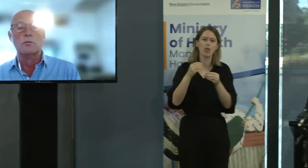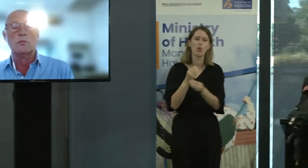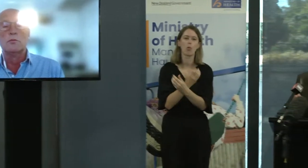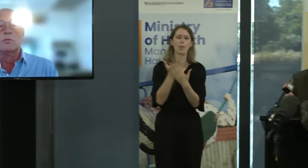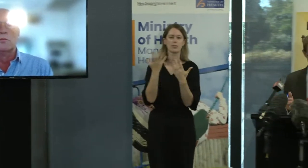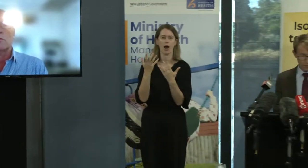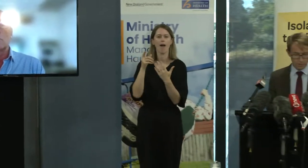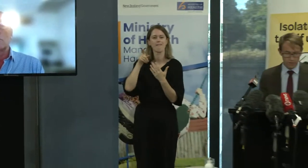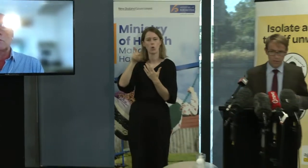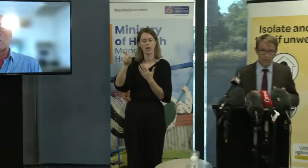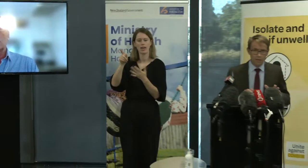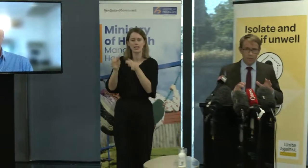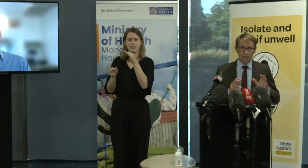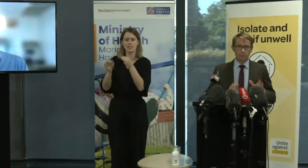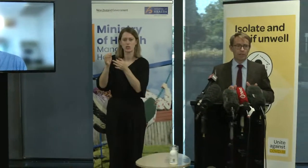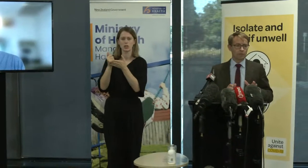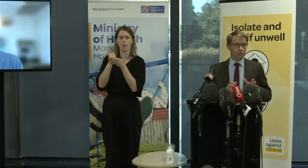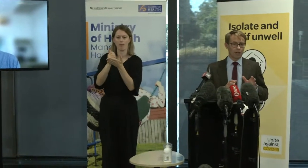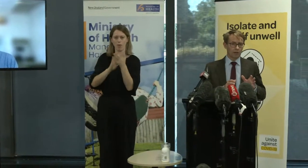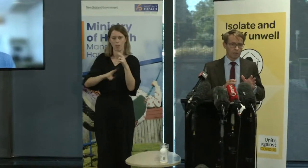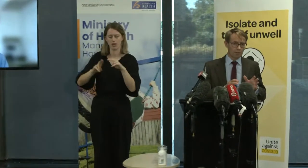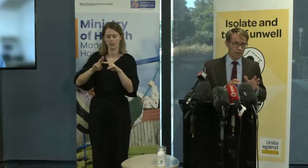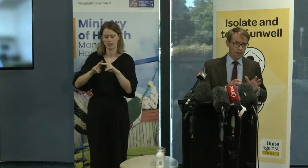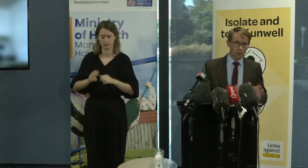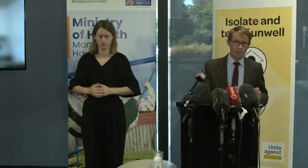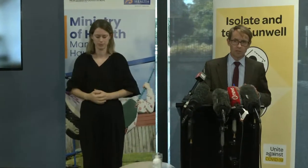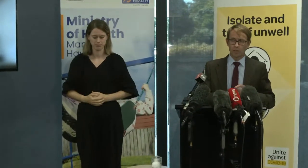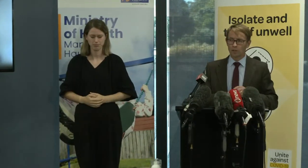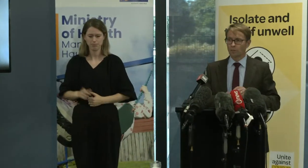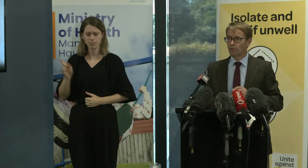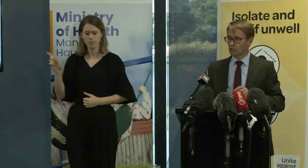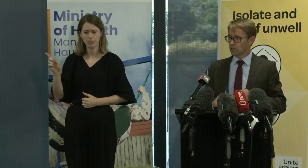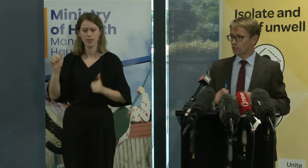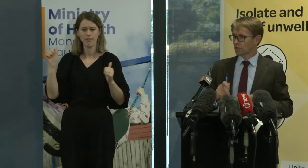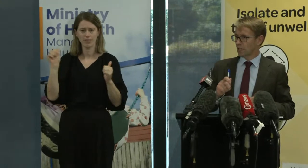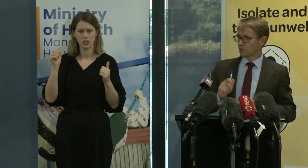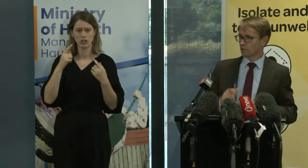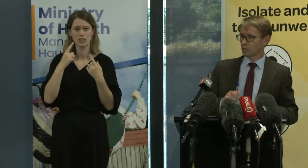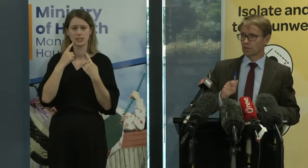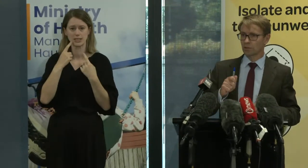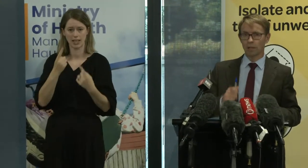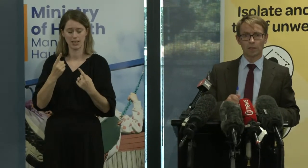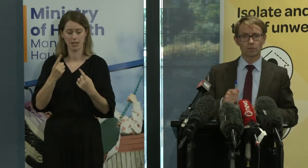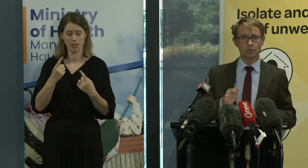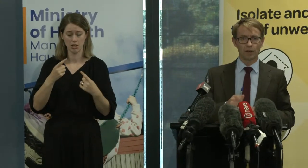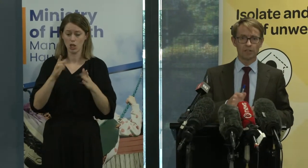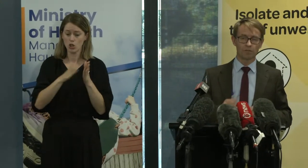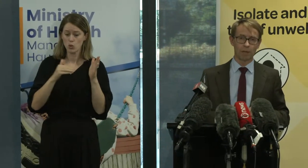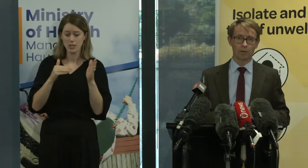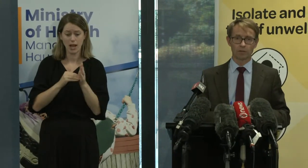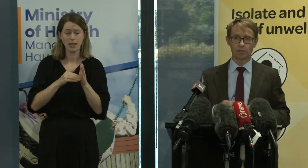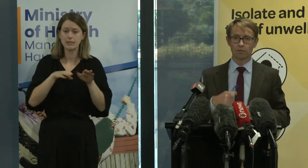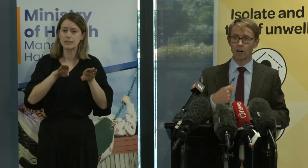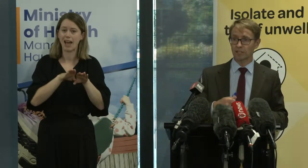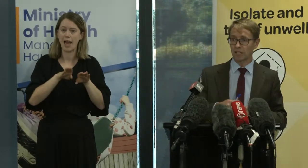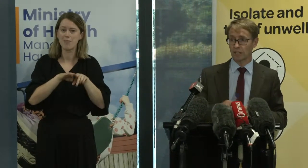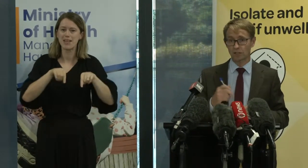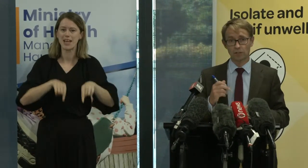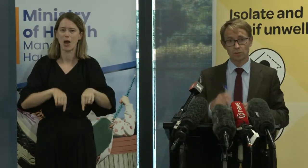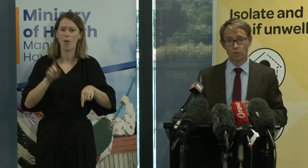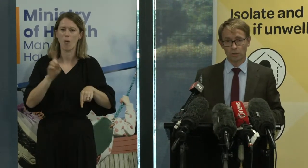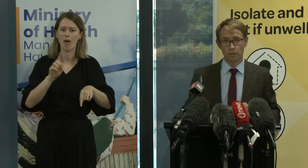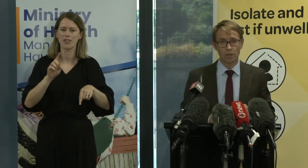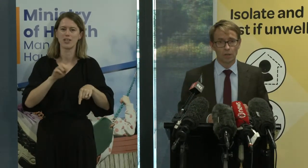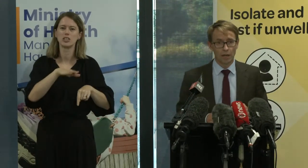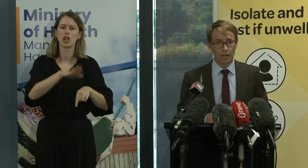aid is and available for parents. As Peter commented on, we've actually started doing similar surveys of parents via